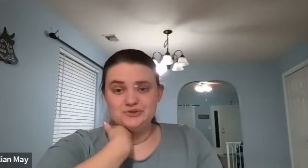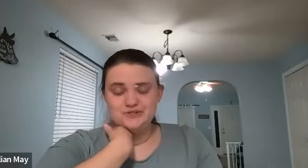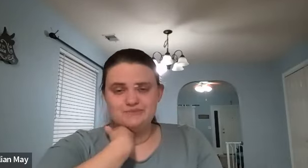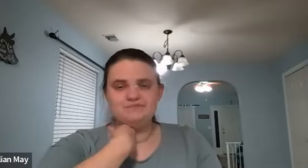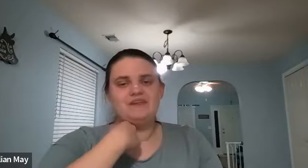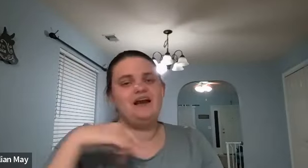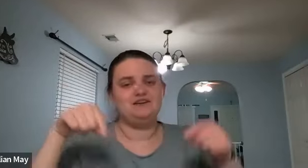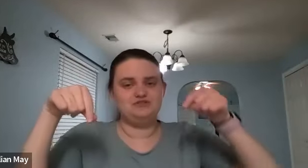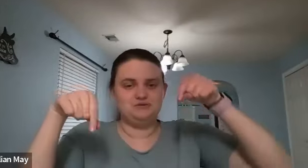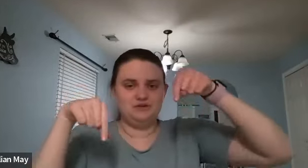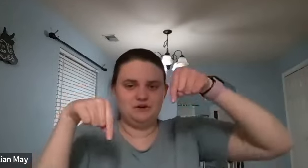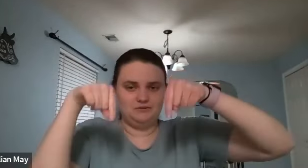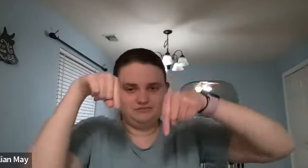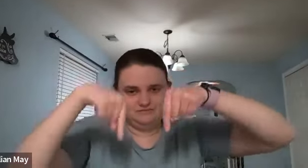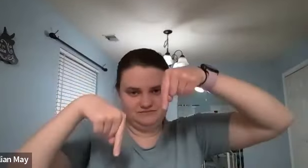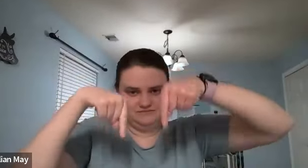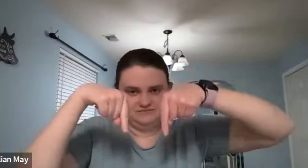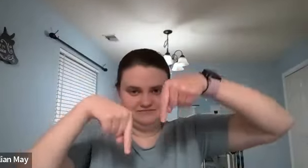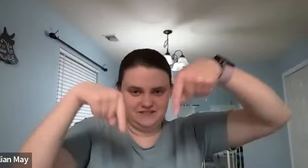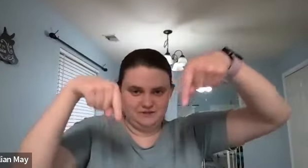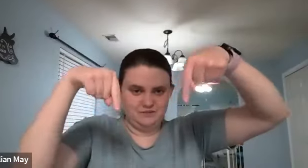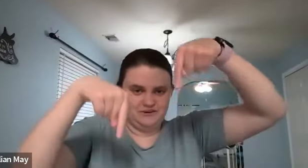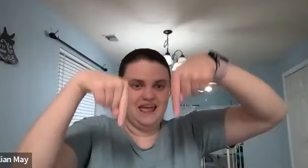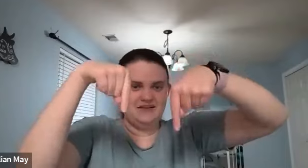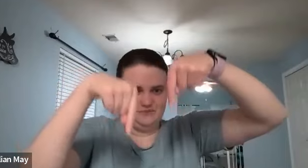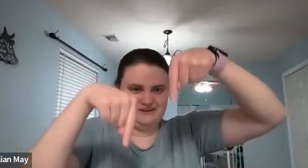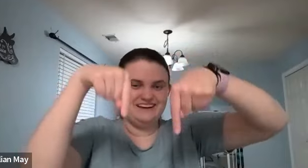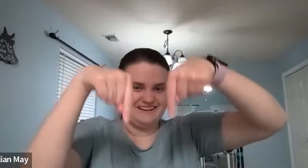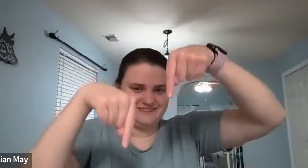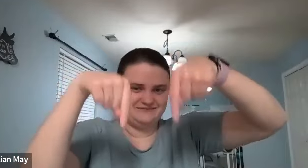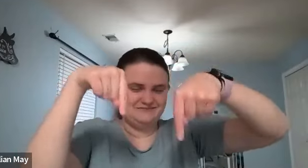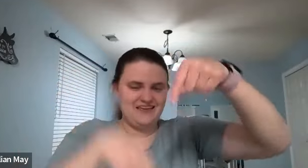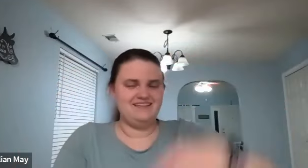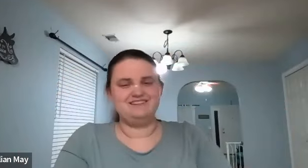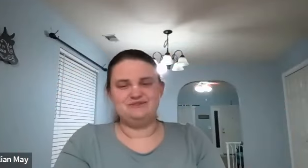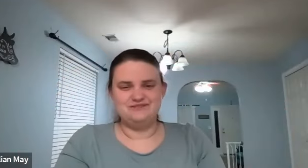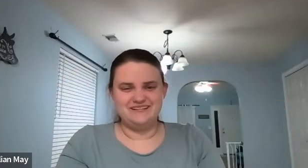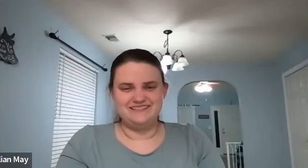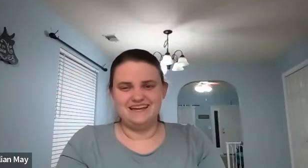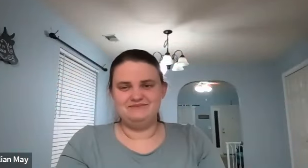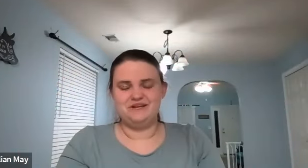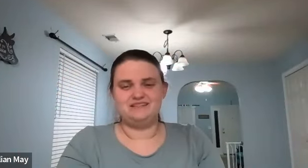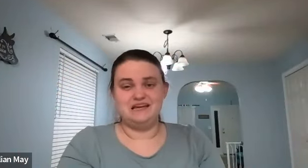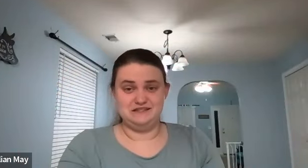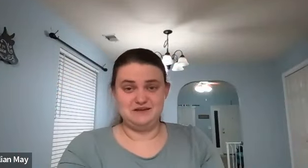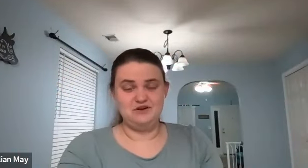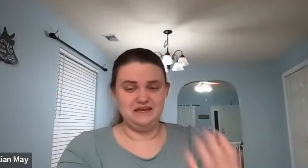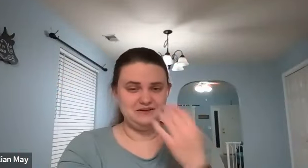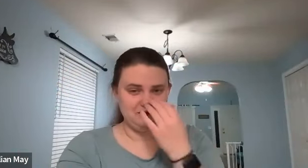heels, you would go like with the point, yeah, the pointer downs. That's always fun to say because since I'm the only hearing one on